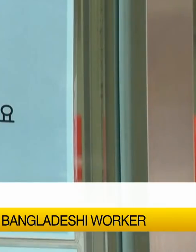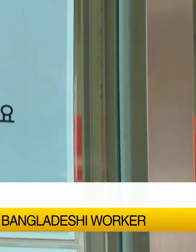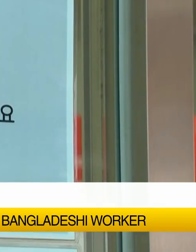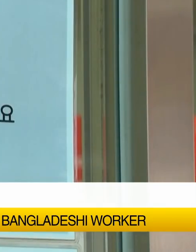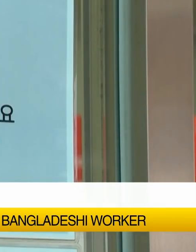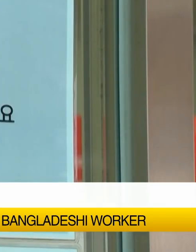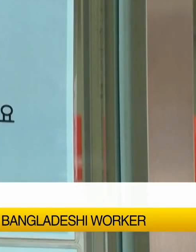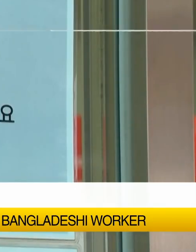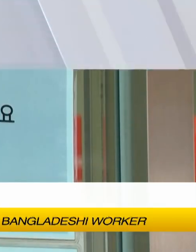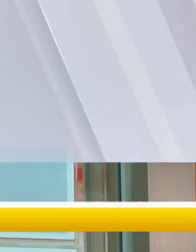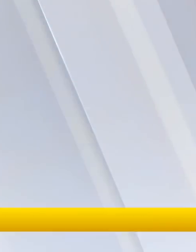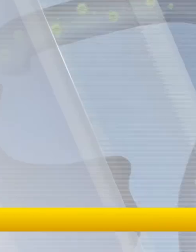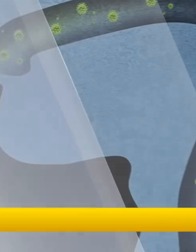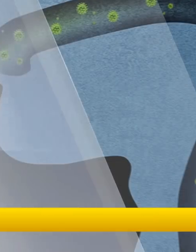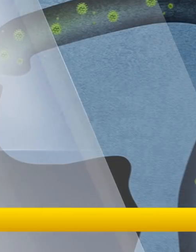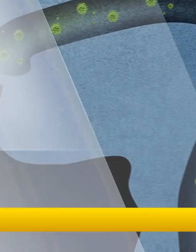Hubei province.